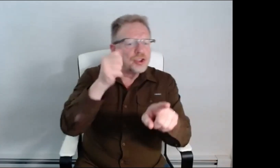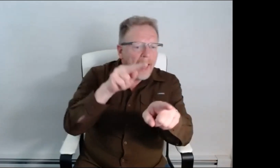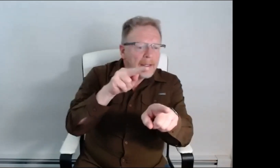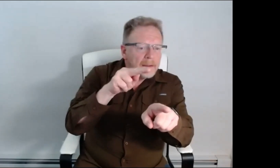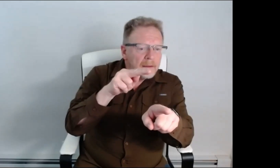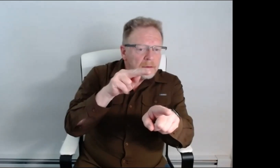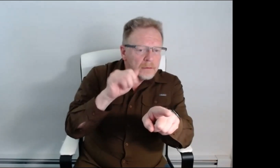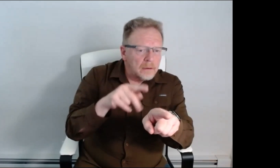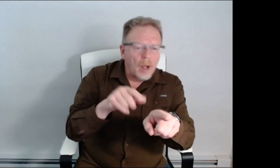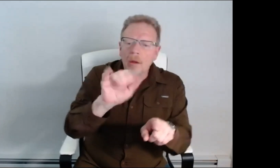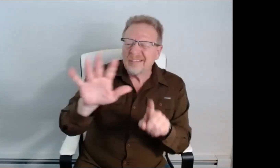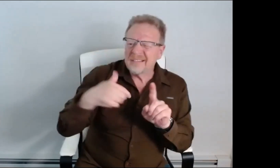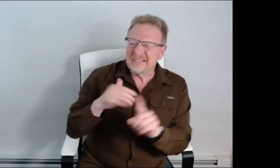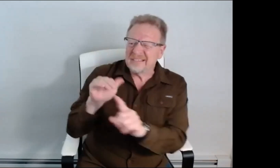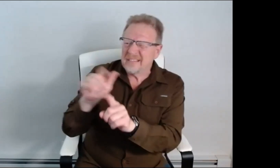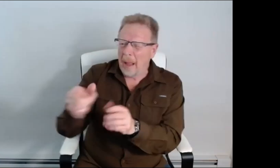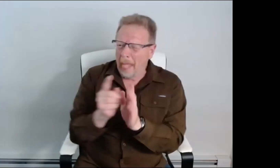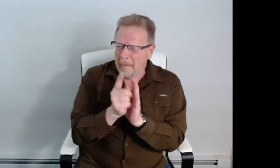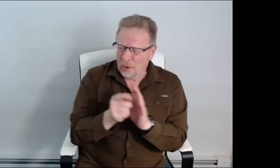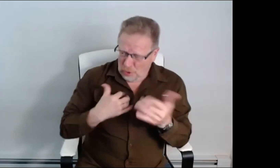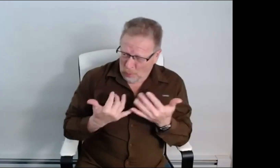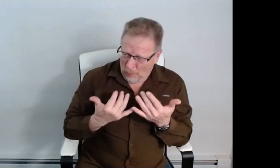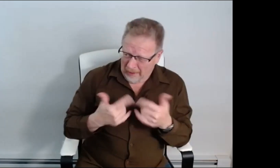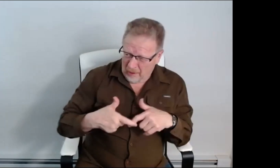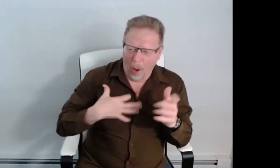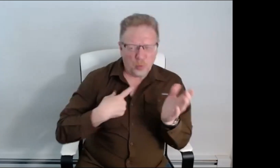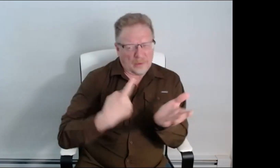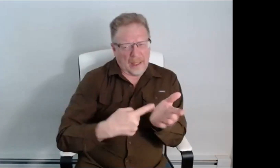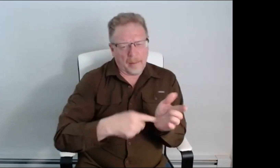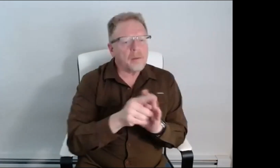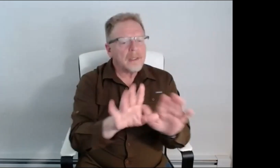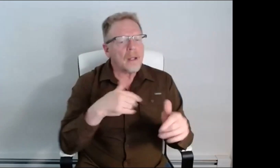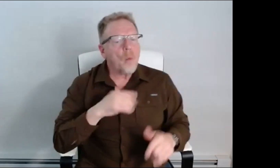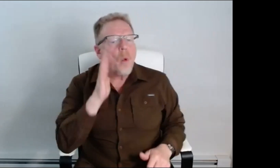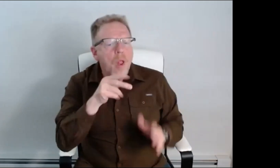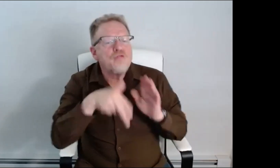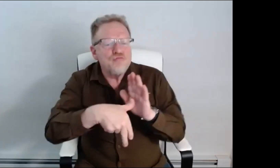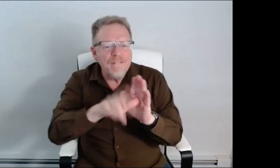about the minutes. Should I wait? Oh. We're gonna review the minutes.